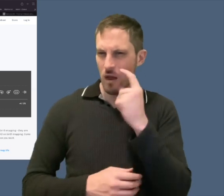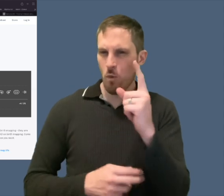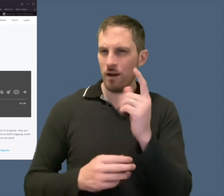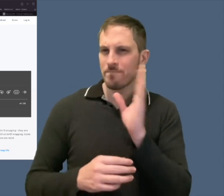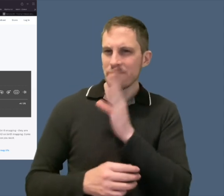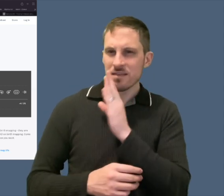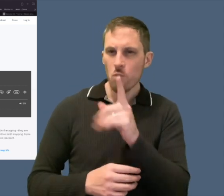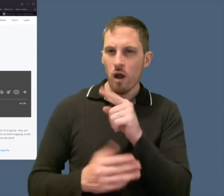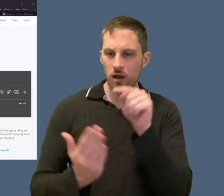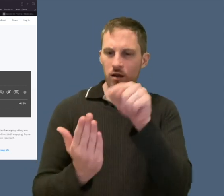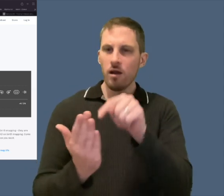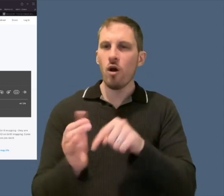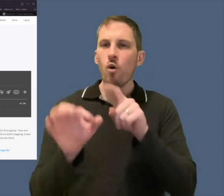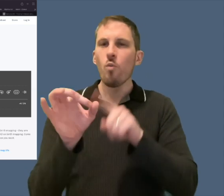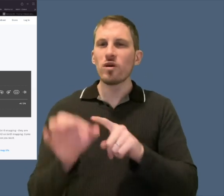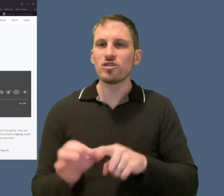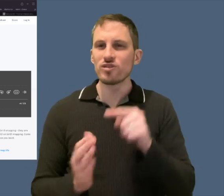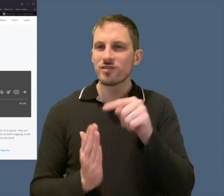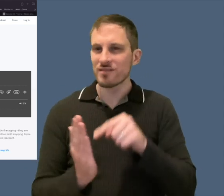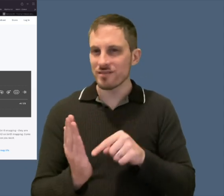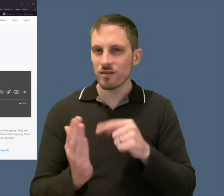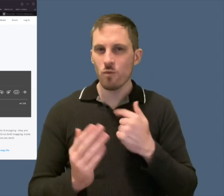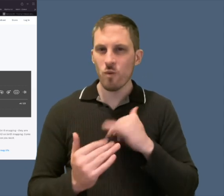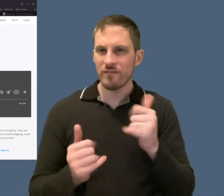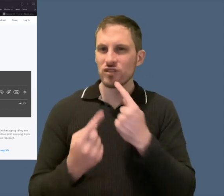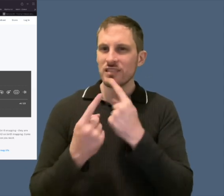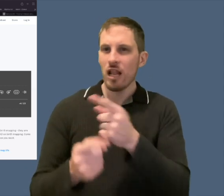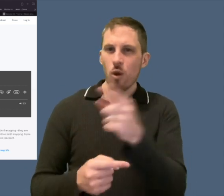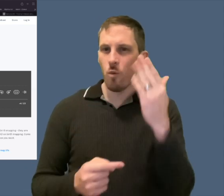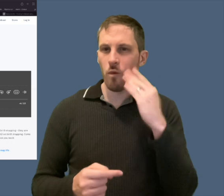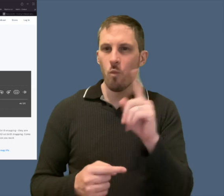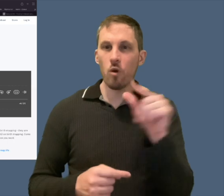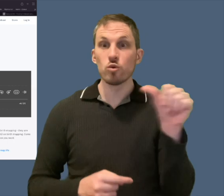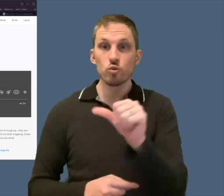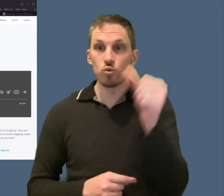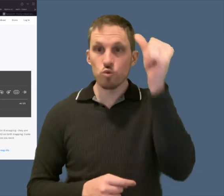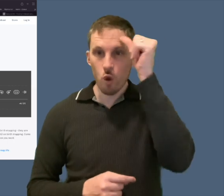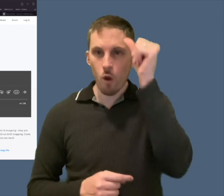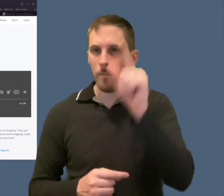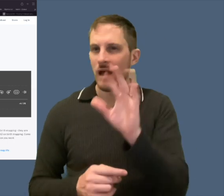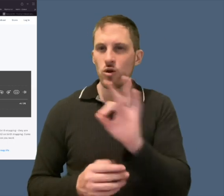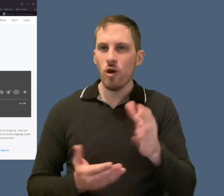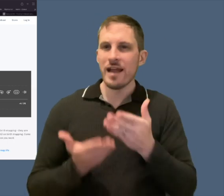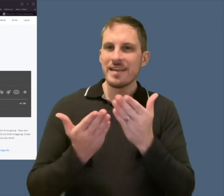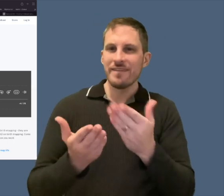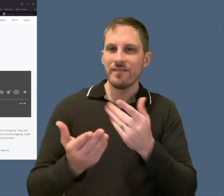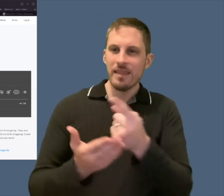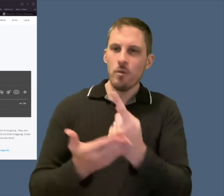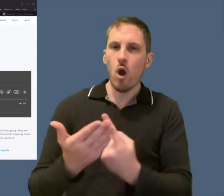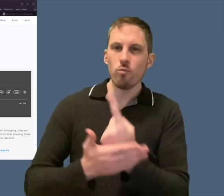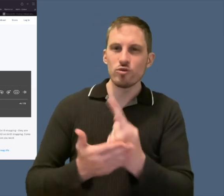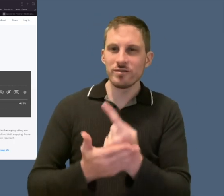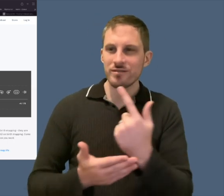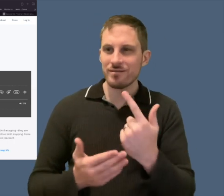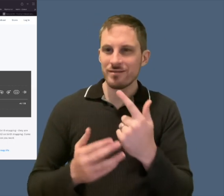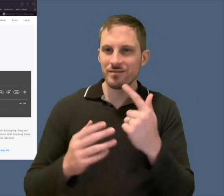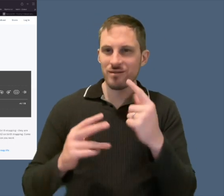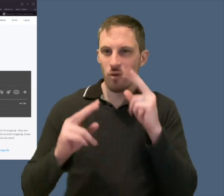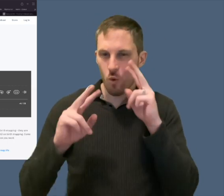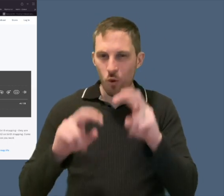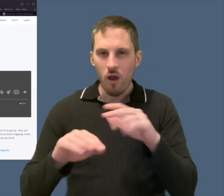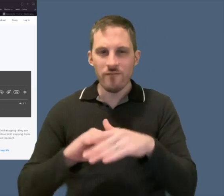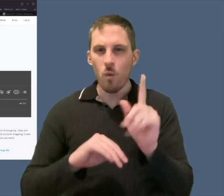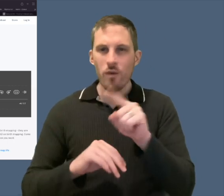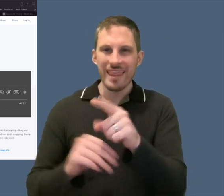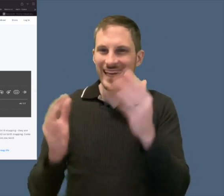We were telling women what they should know, but not giving them the opportunity to find out what they didn't know